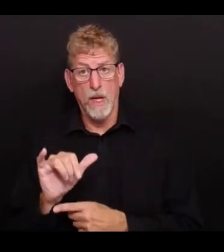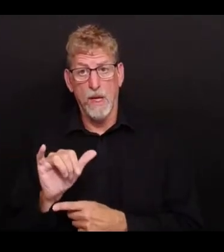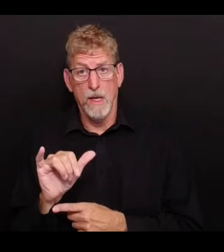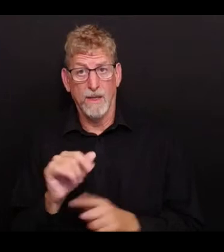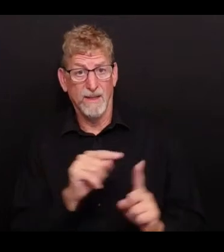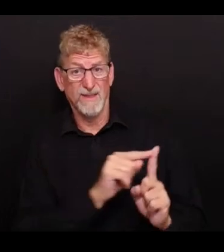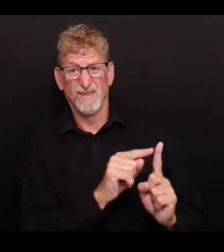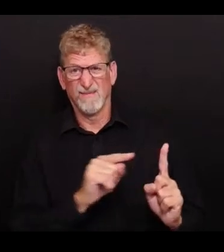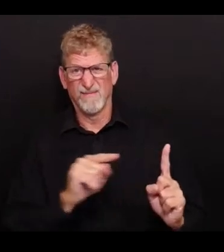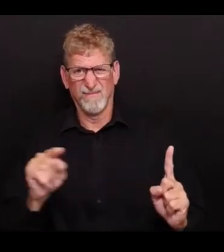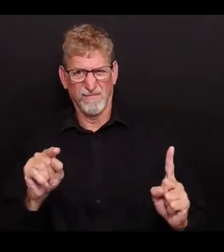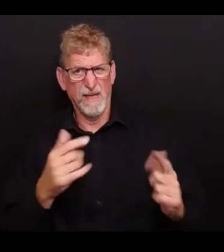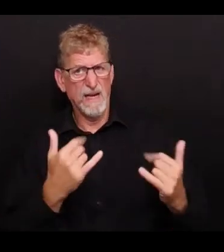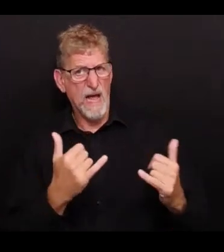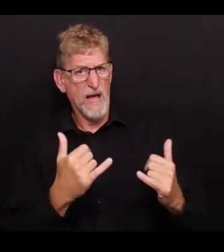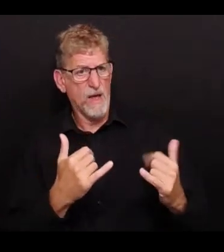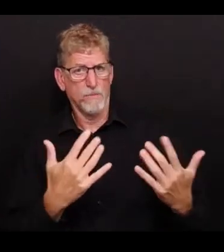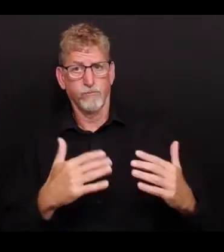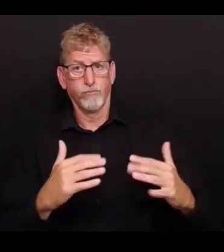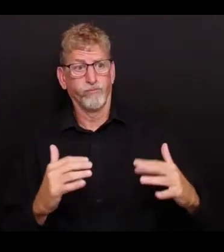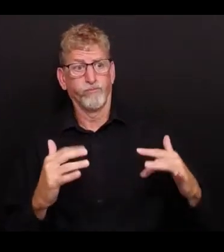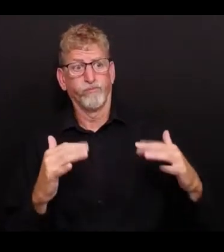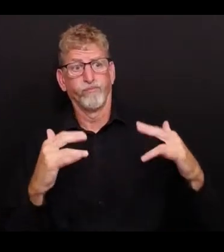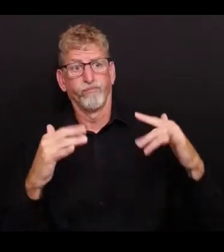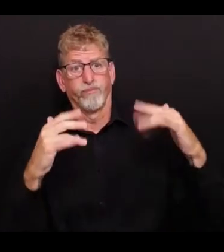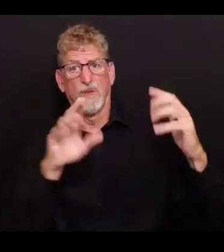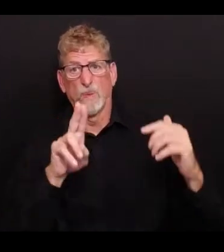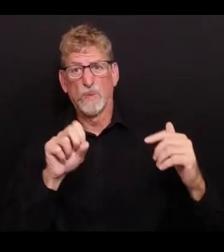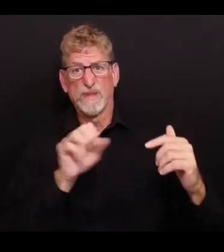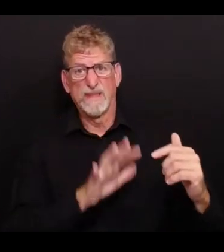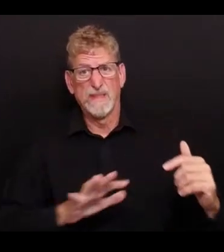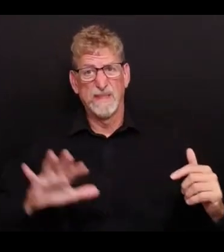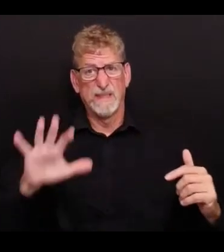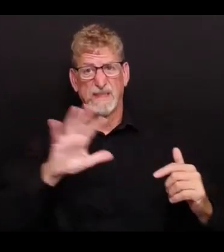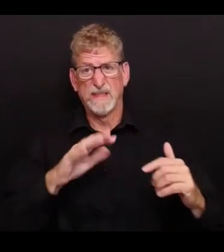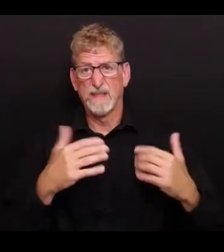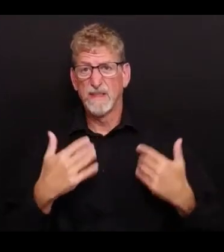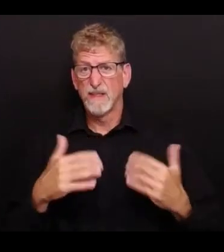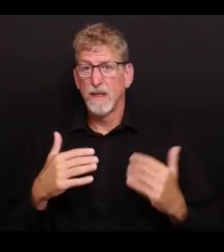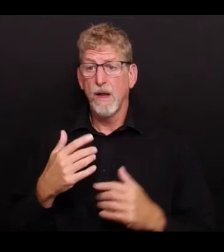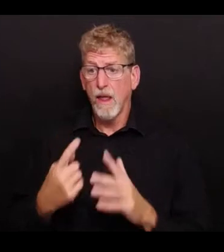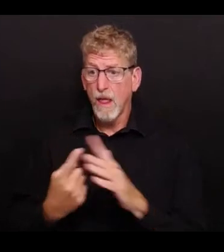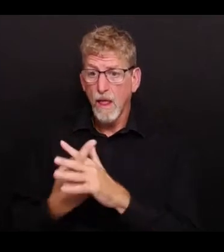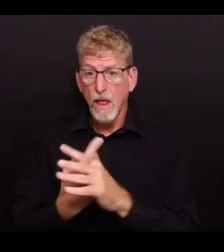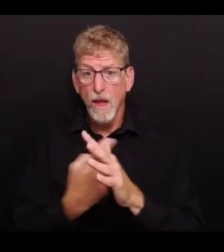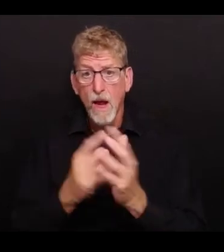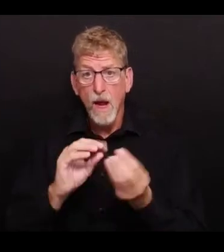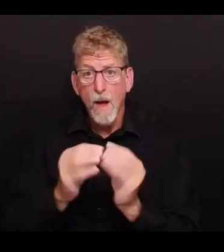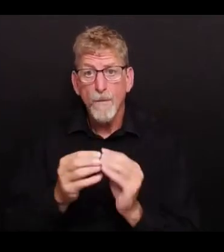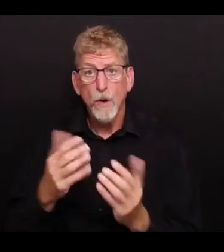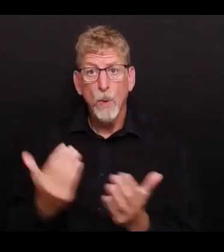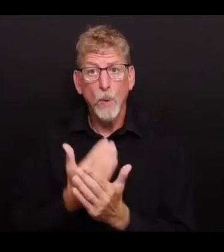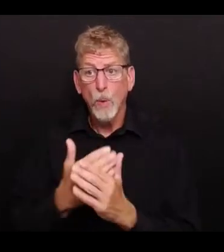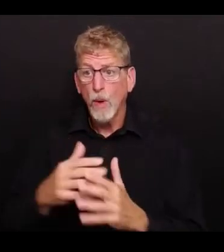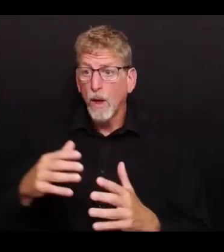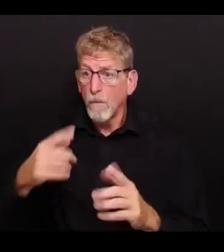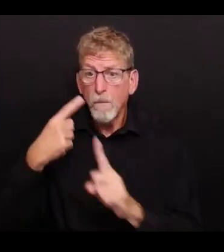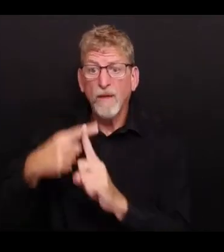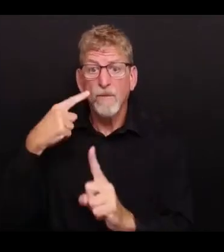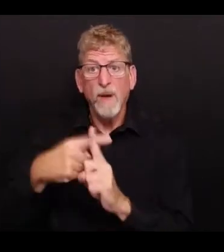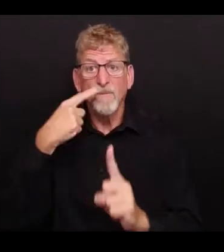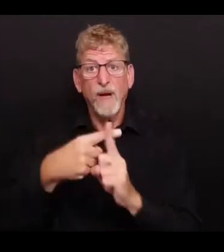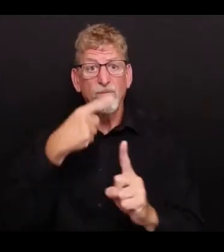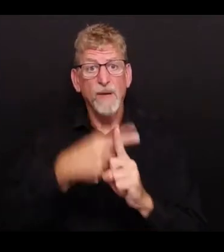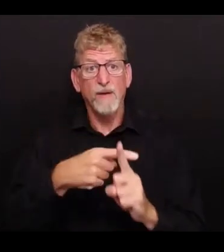in Minnesota, the rate of new COVID cases and COVID-19 related emergency department visits and